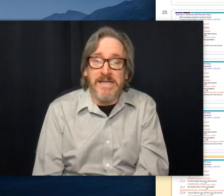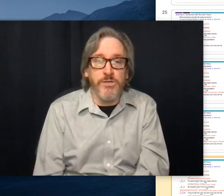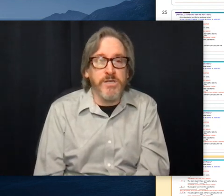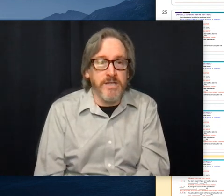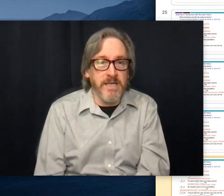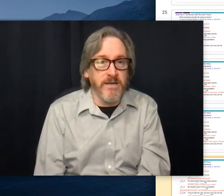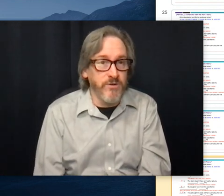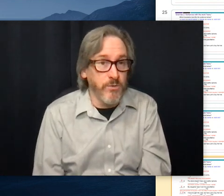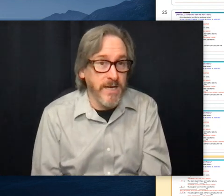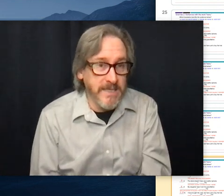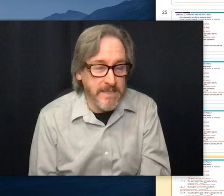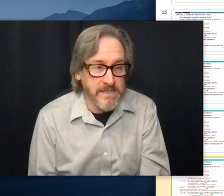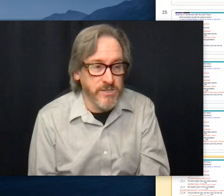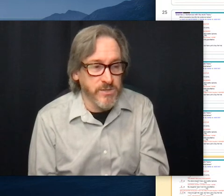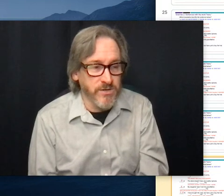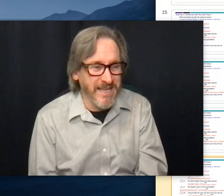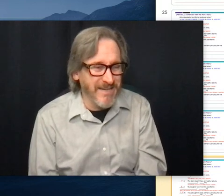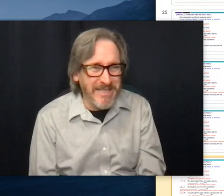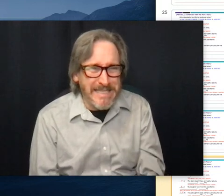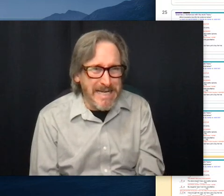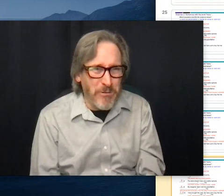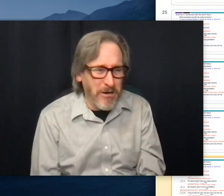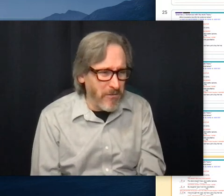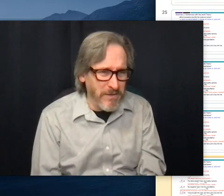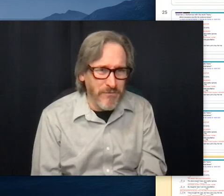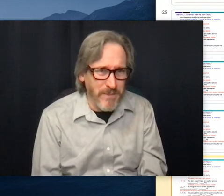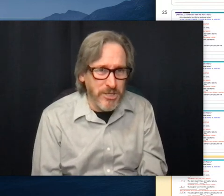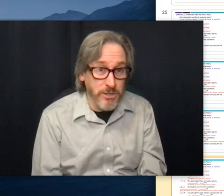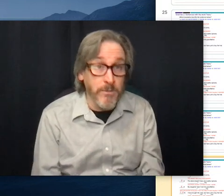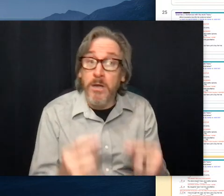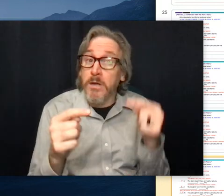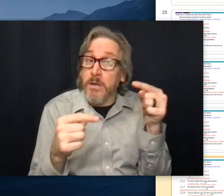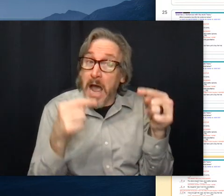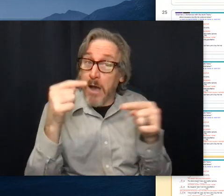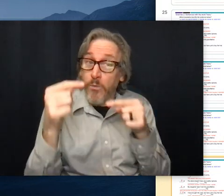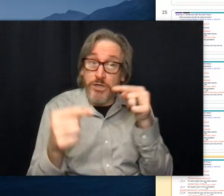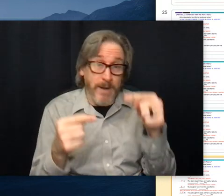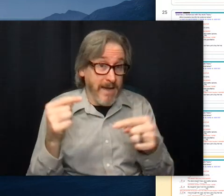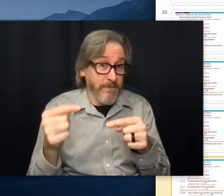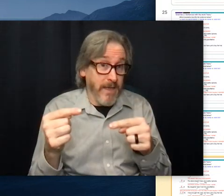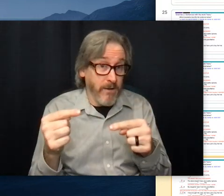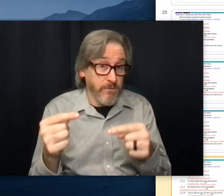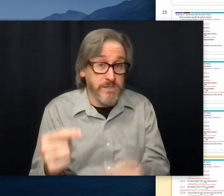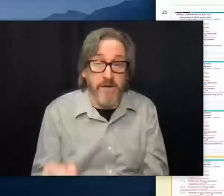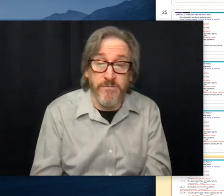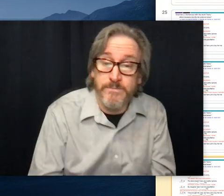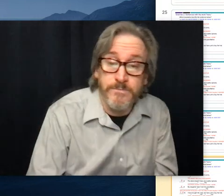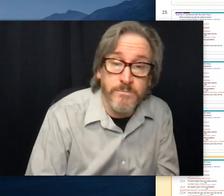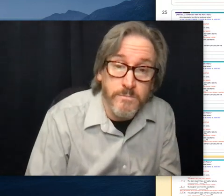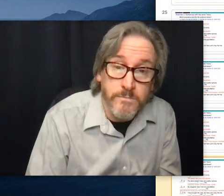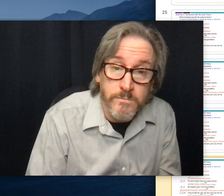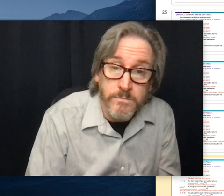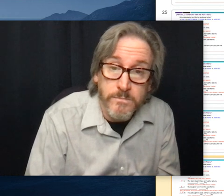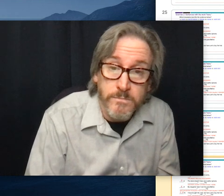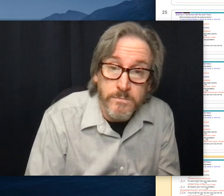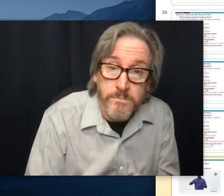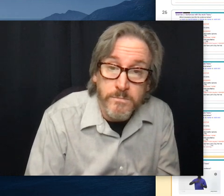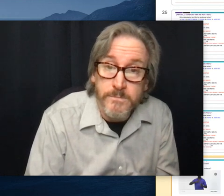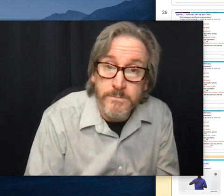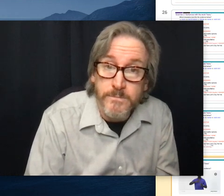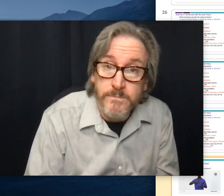So as you start thinking of new ideas, as you start thinking, well, it's not quite all the information, how would you add in that other stuff?